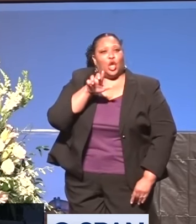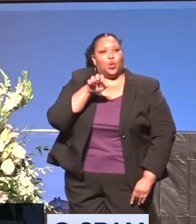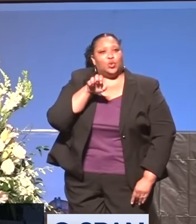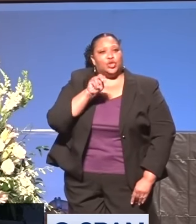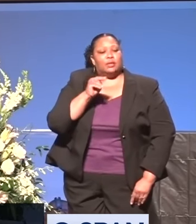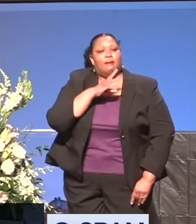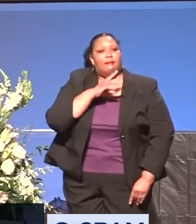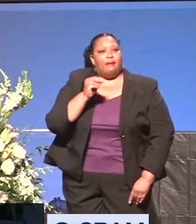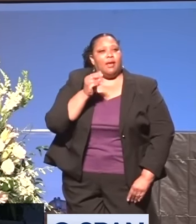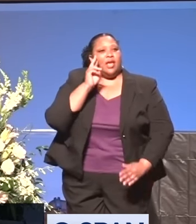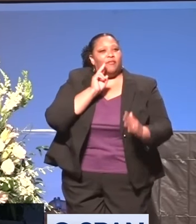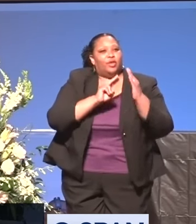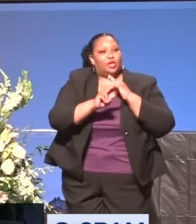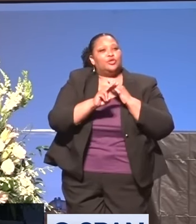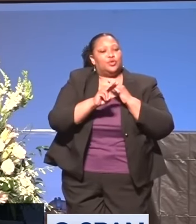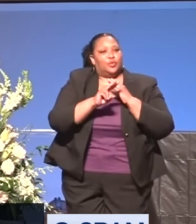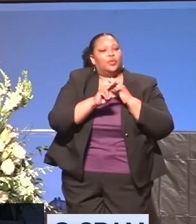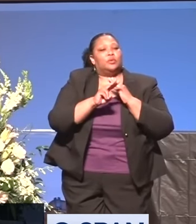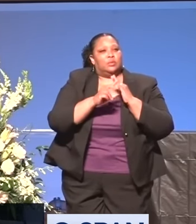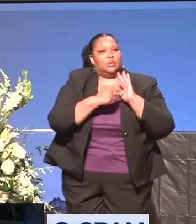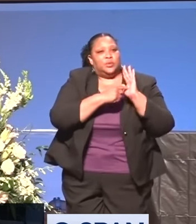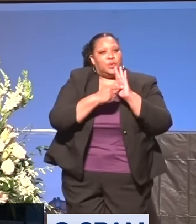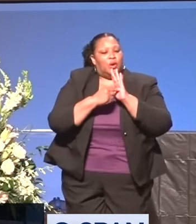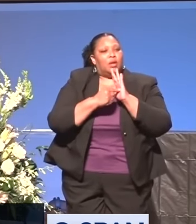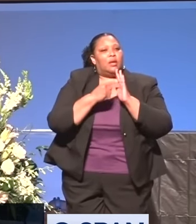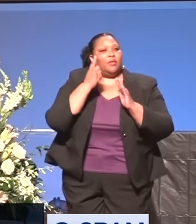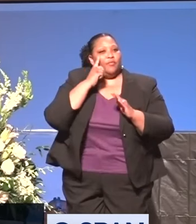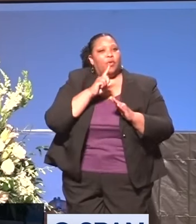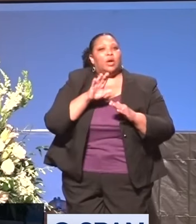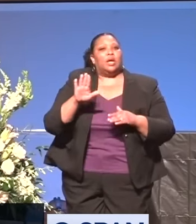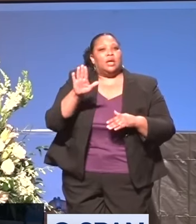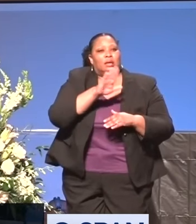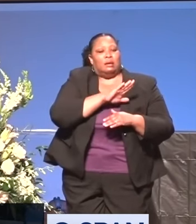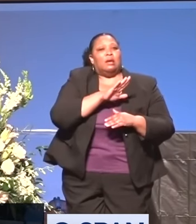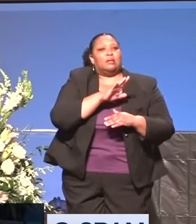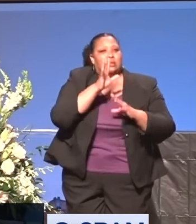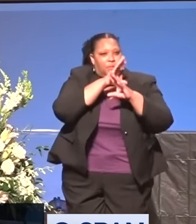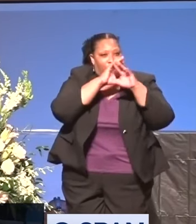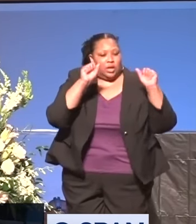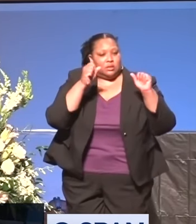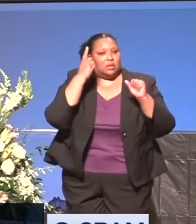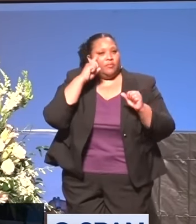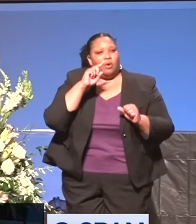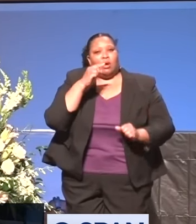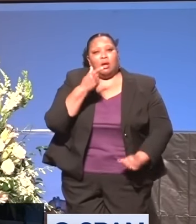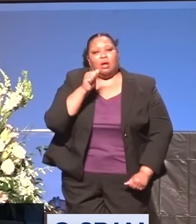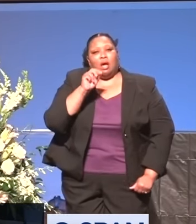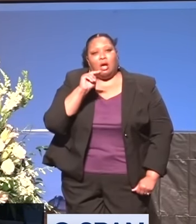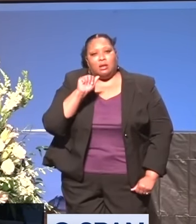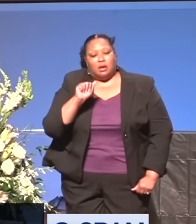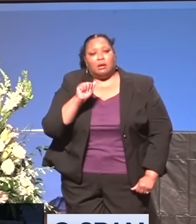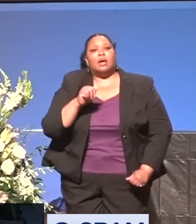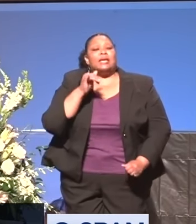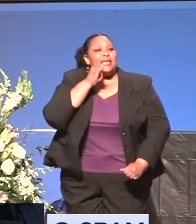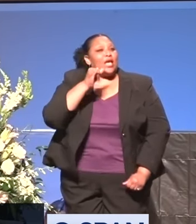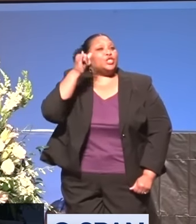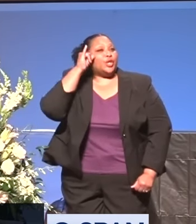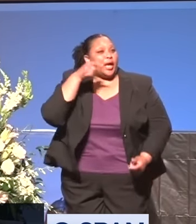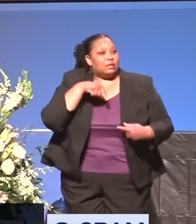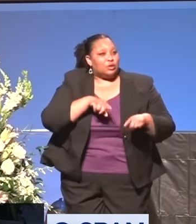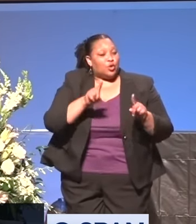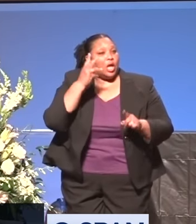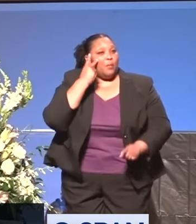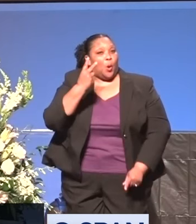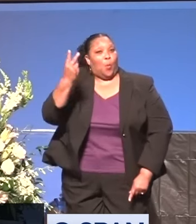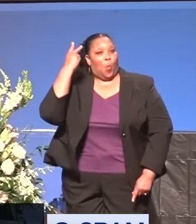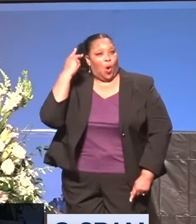tribute from his excellency Nana Akul Ado, the president of Ghana. Yesterday during the memorial,